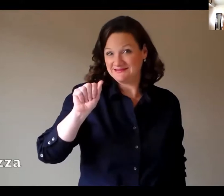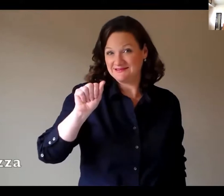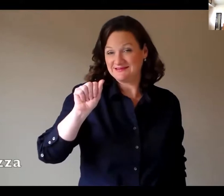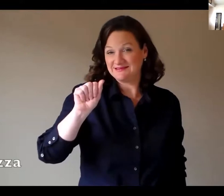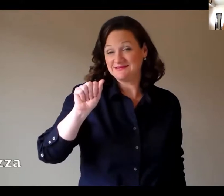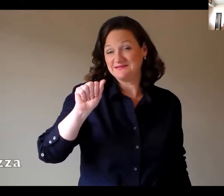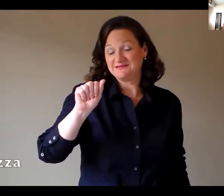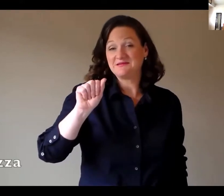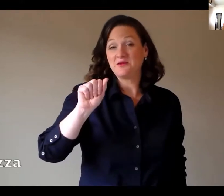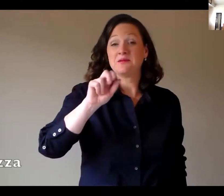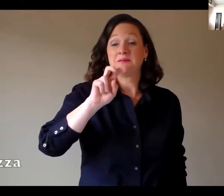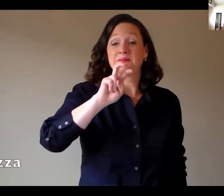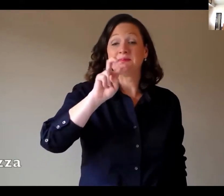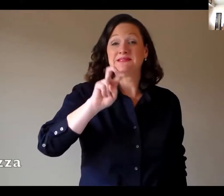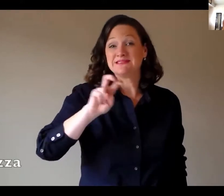Pizza,